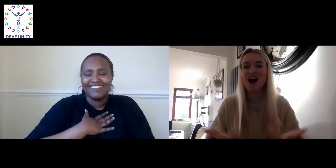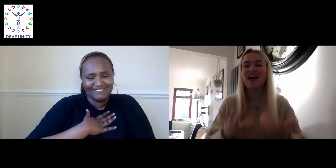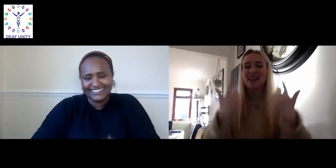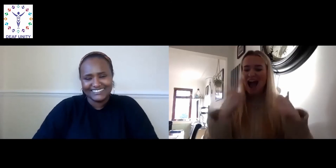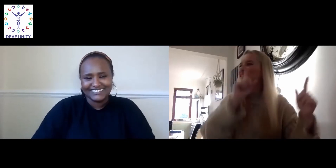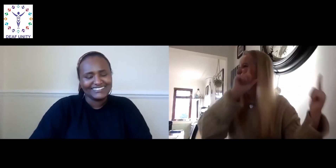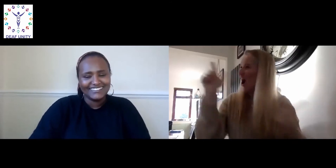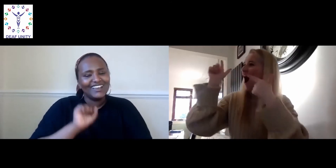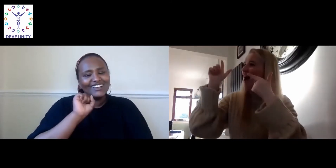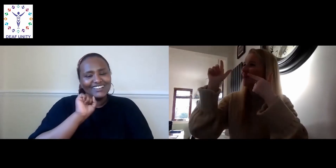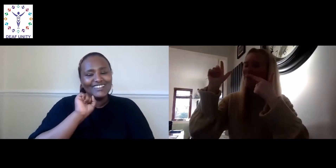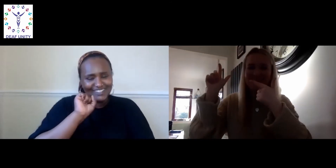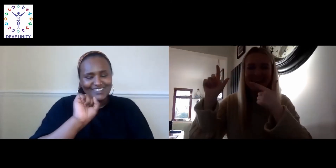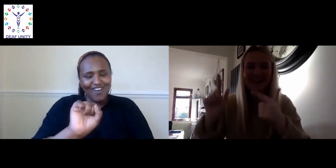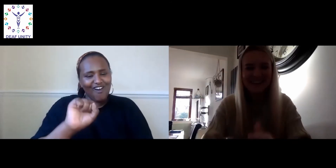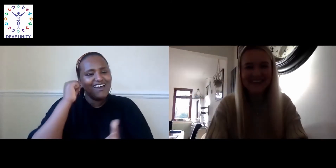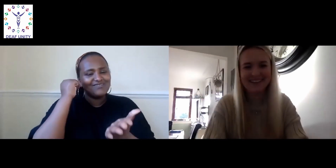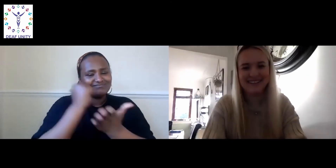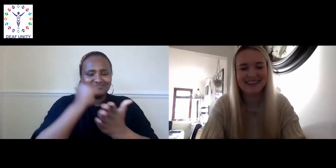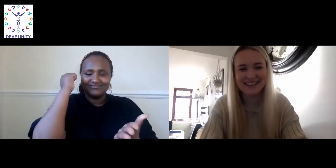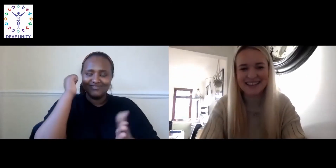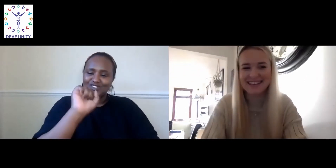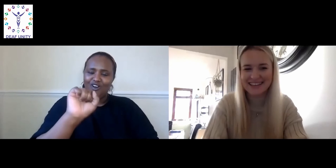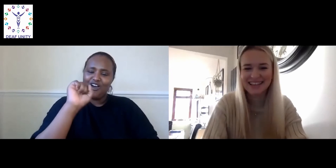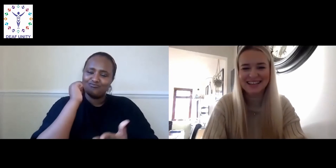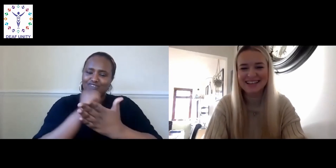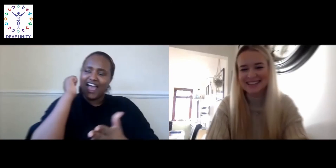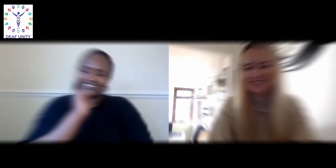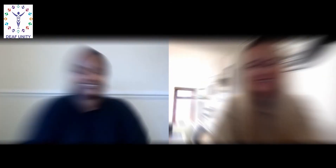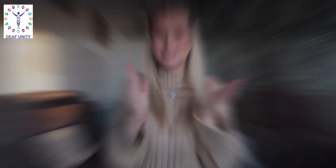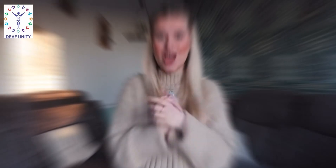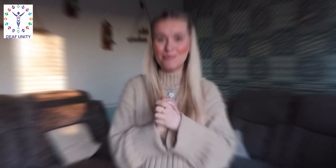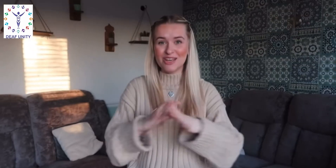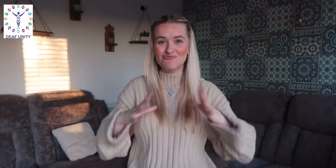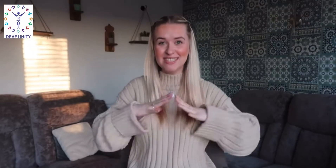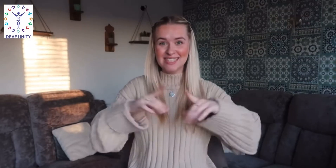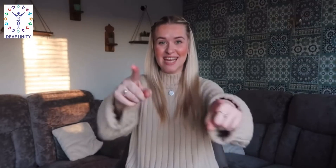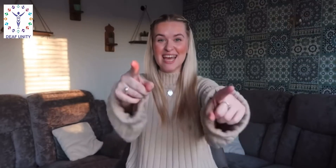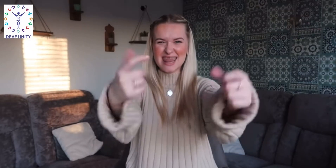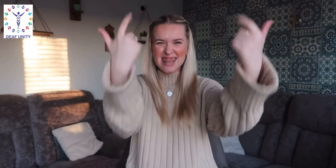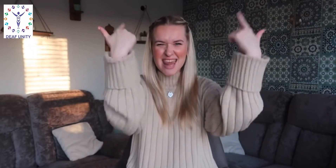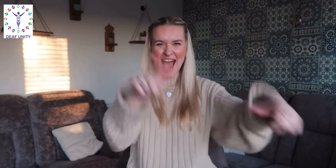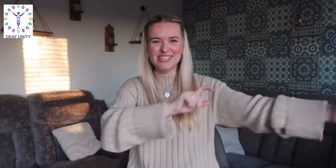doing those. Let's go. That's your brand.